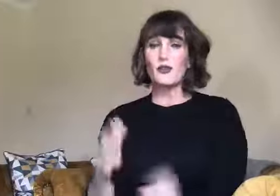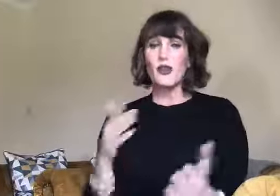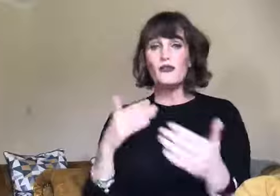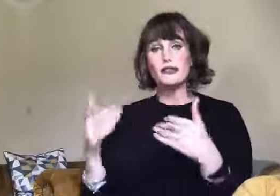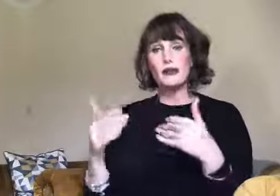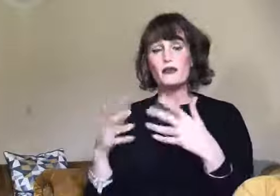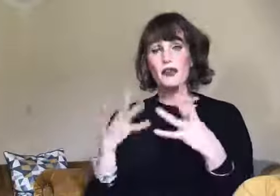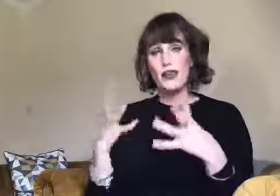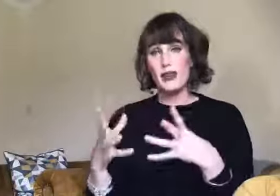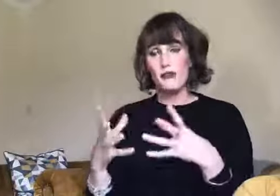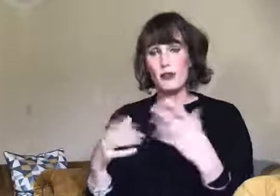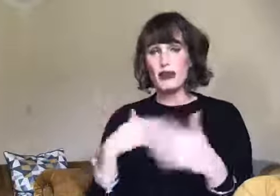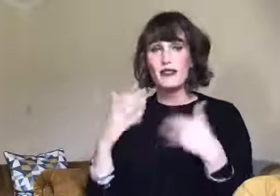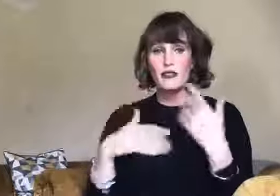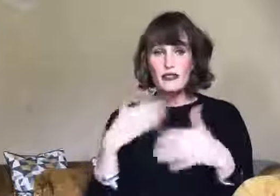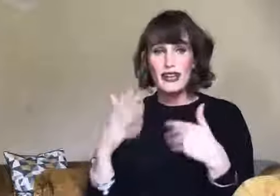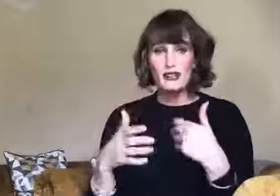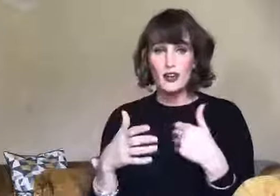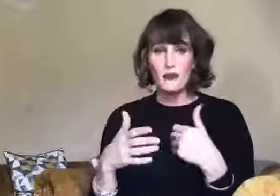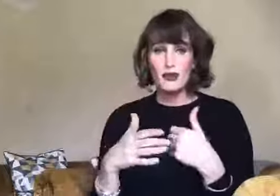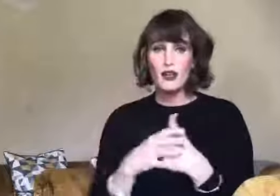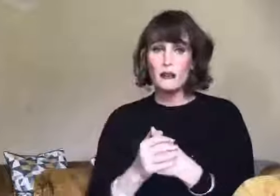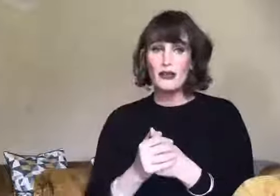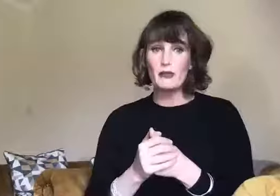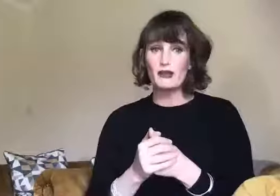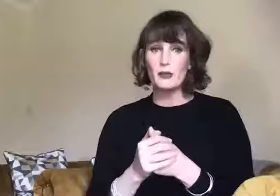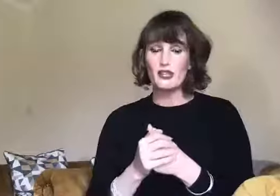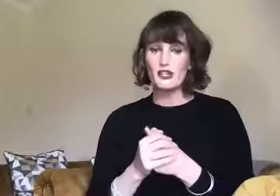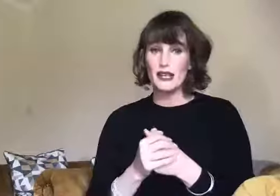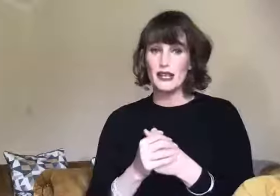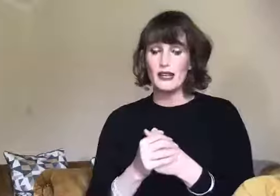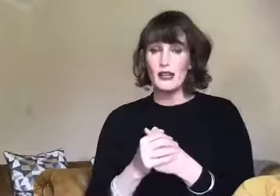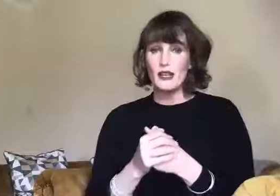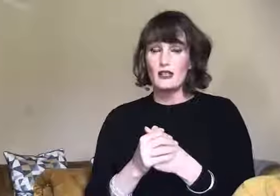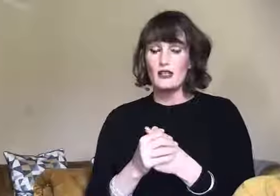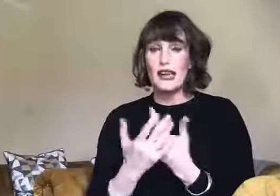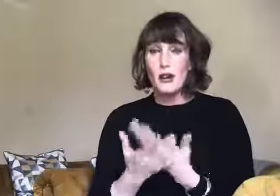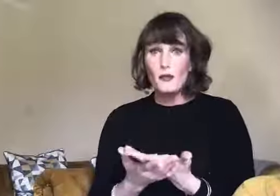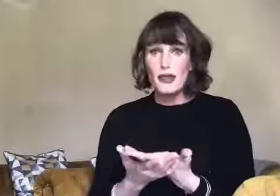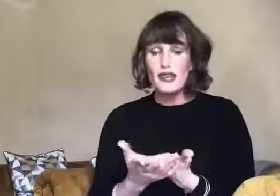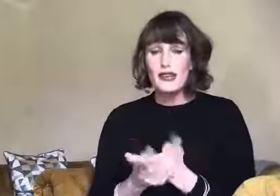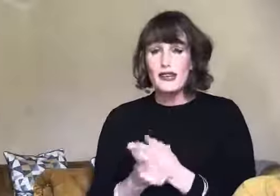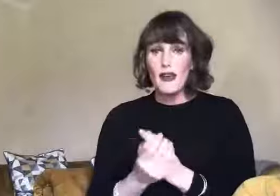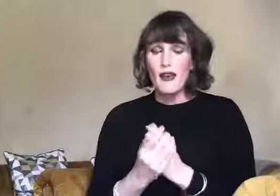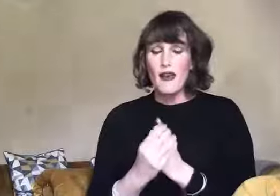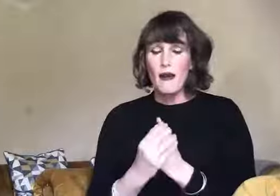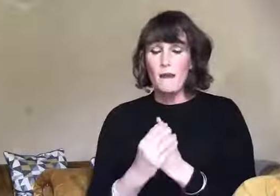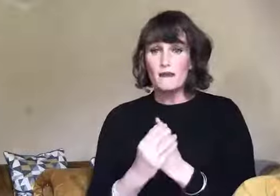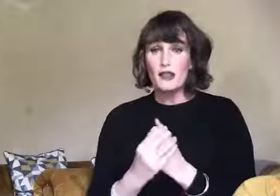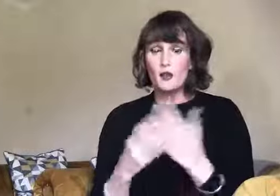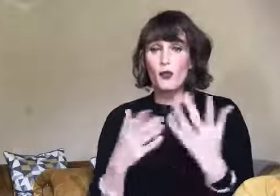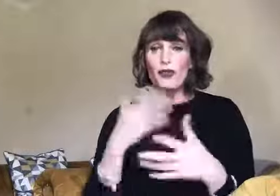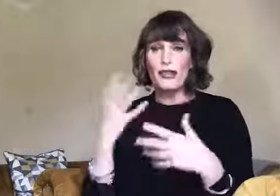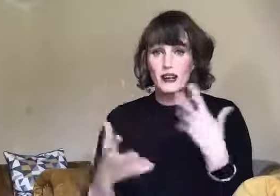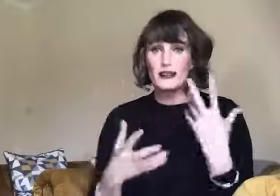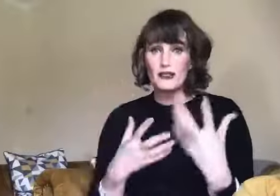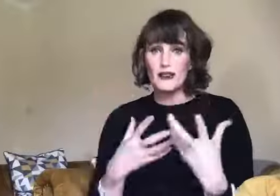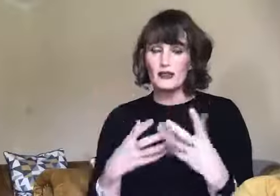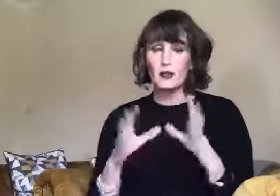So obviously we've learned the alphabet, and I think for next time I'd like people to actually to tell me what they'd like to learn, so